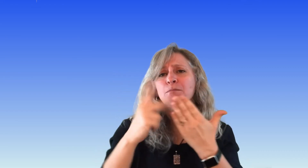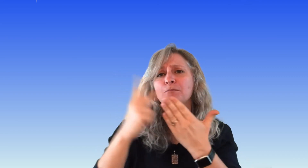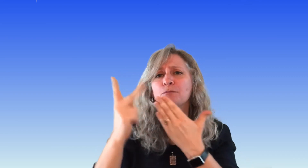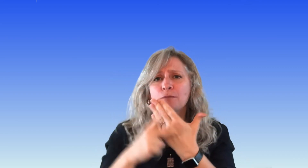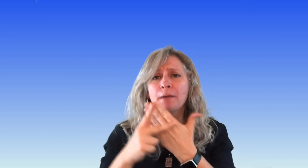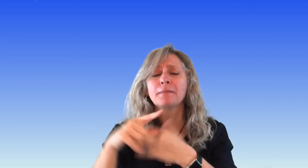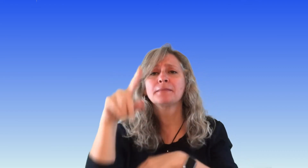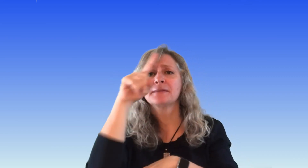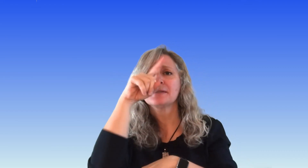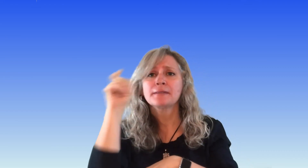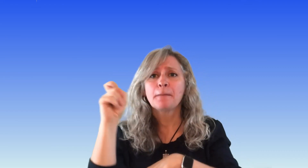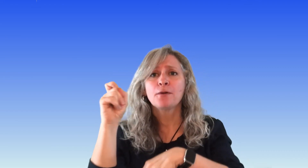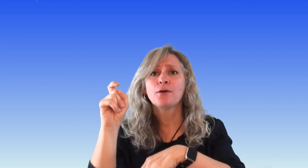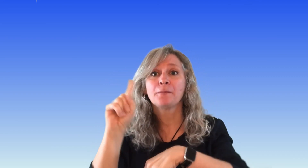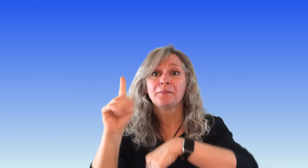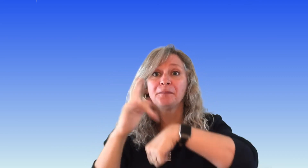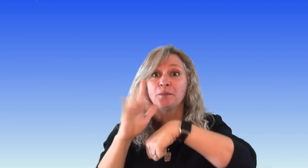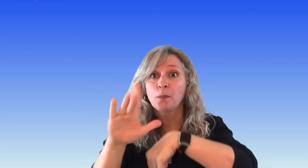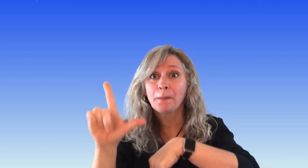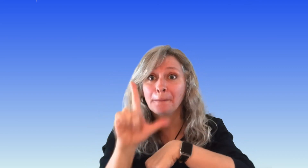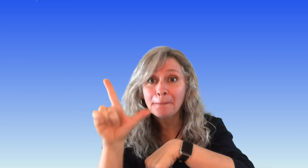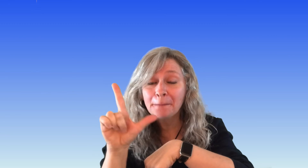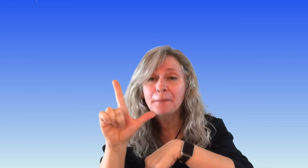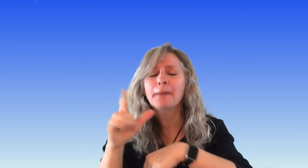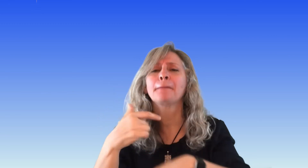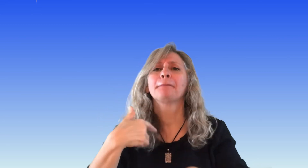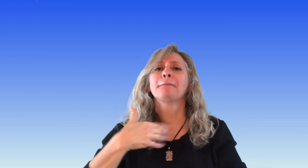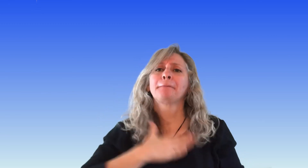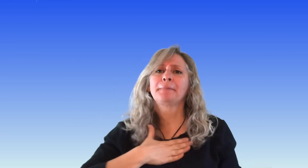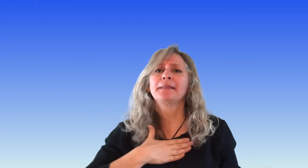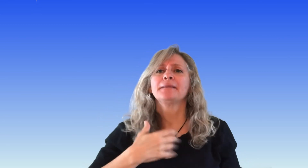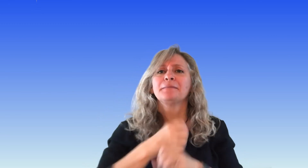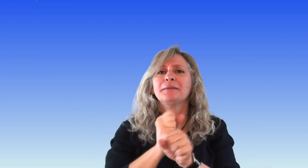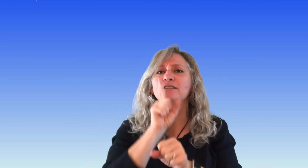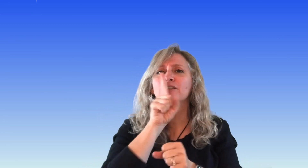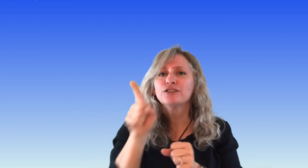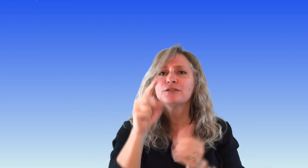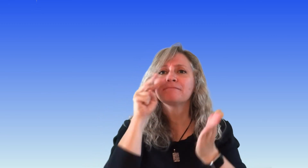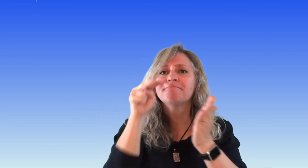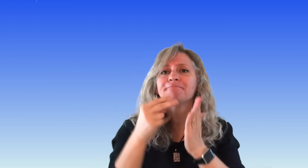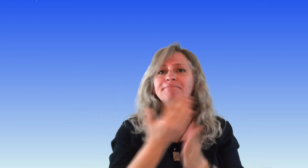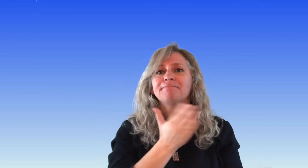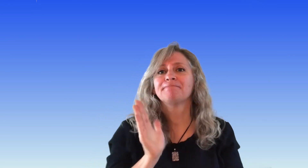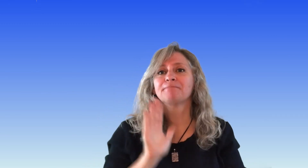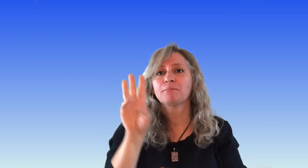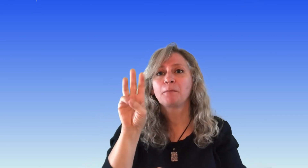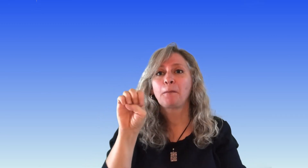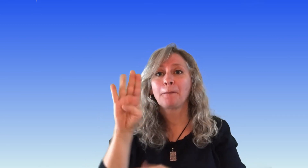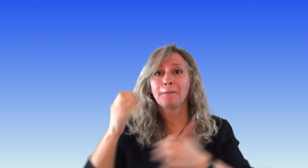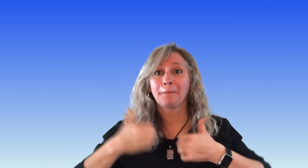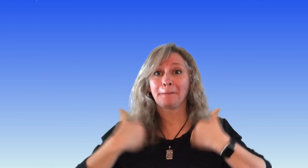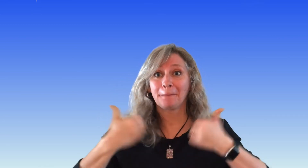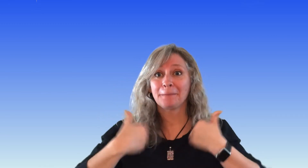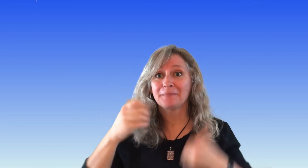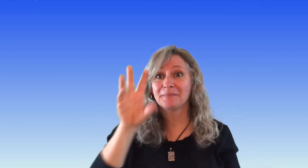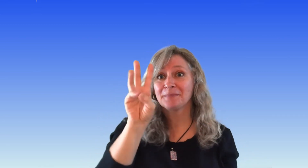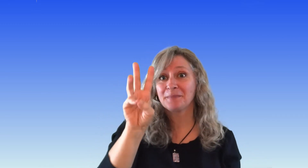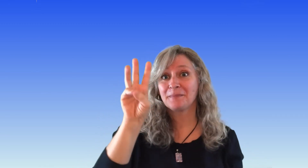about the Summer at Your Library reading program or activities, please be sure to look at our website.